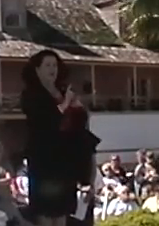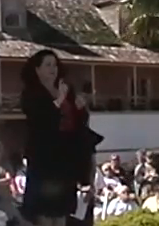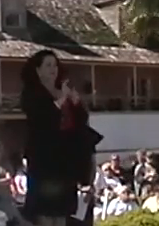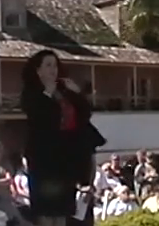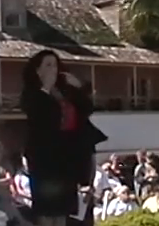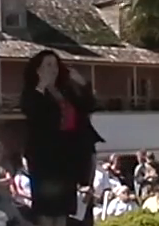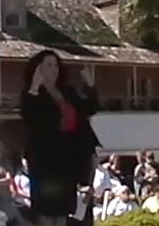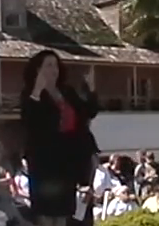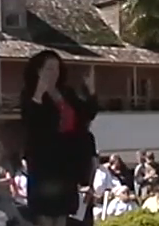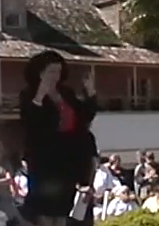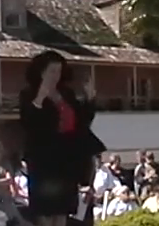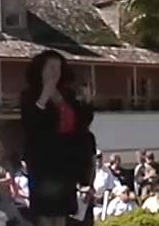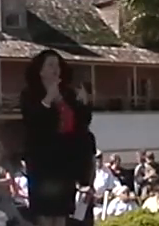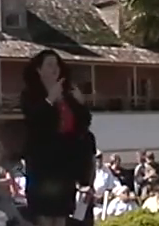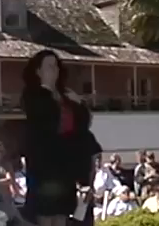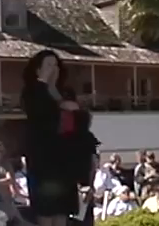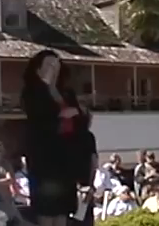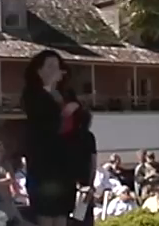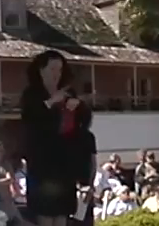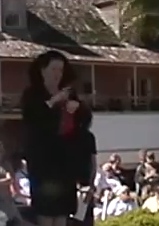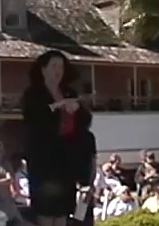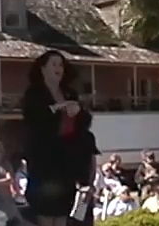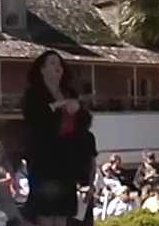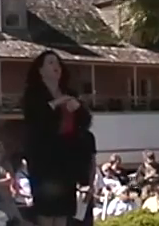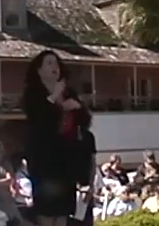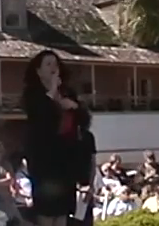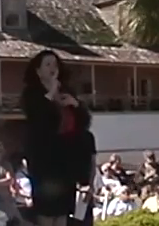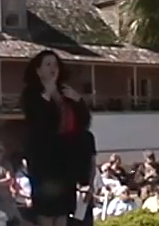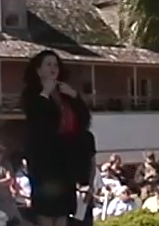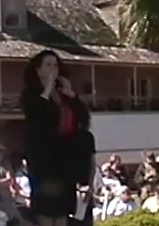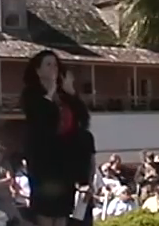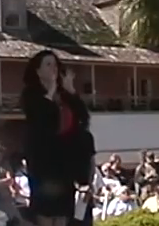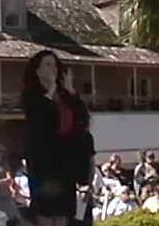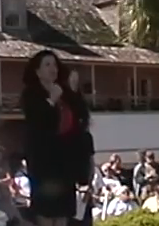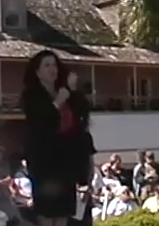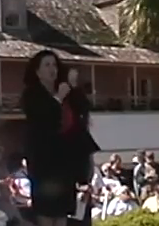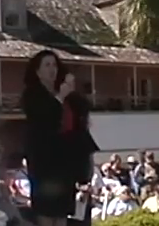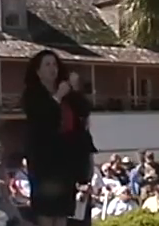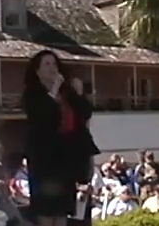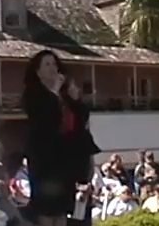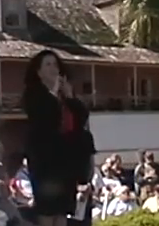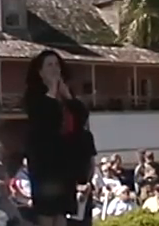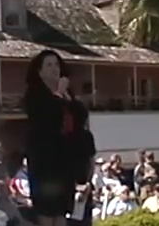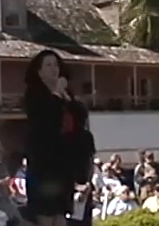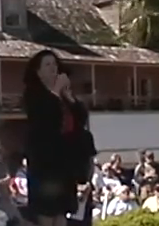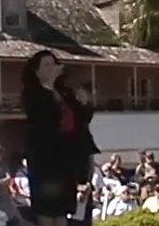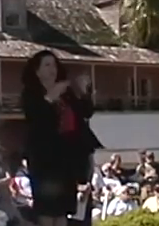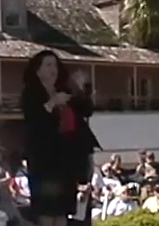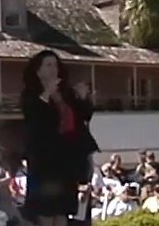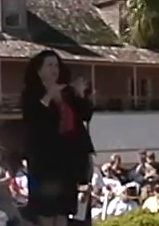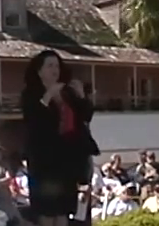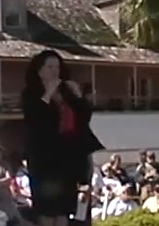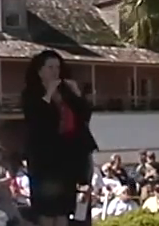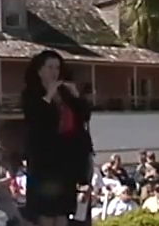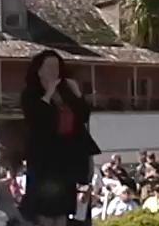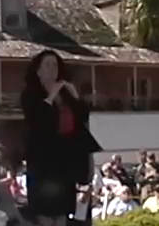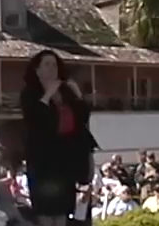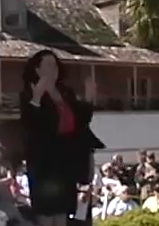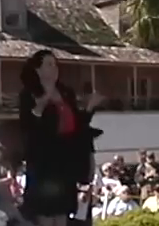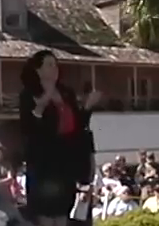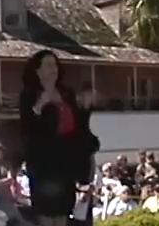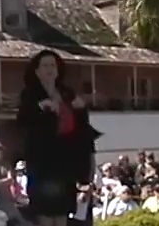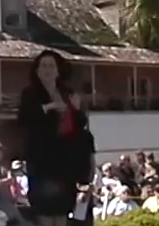Rican identity and an advocate for social justice. At this exact moment where we are gathered